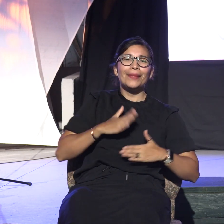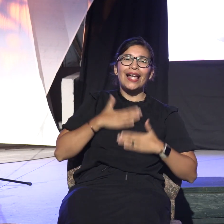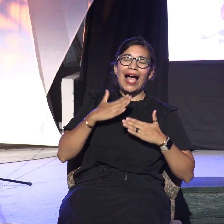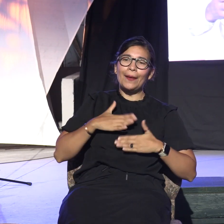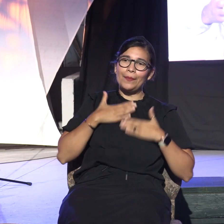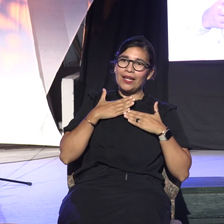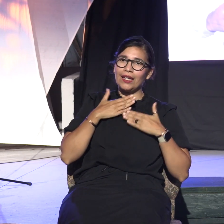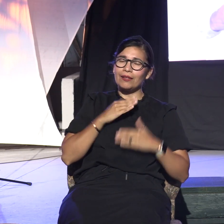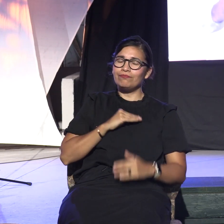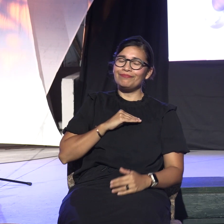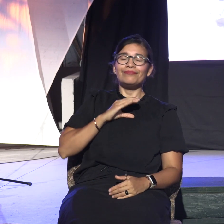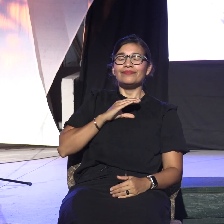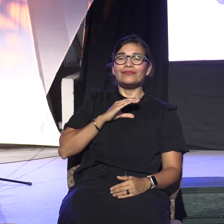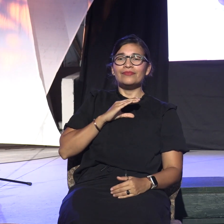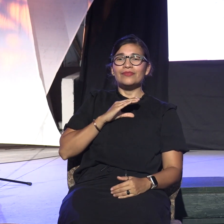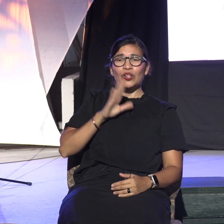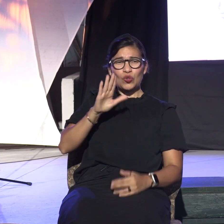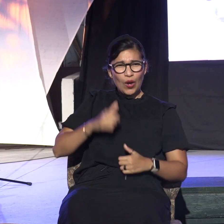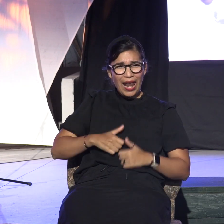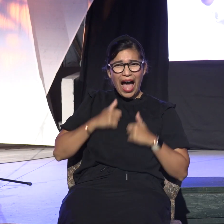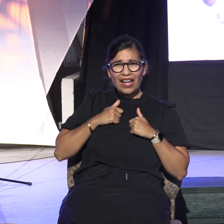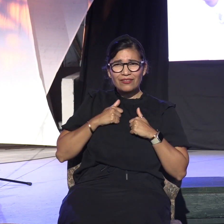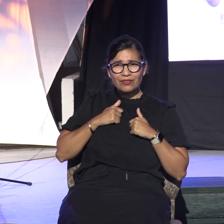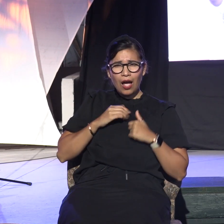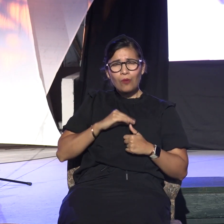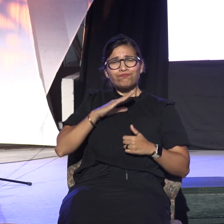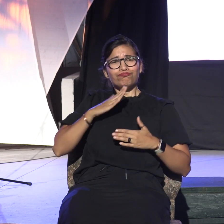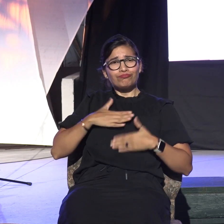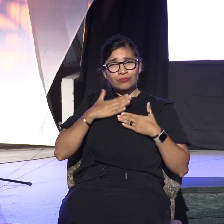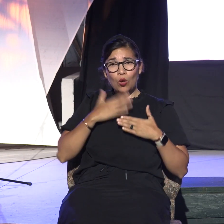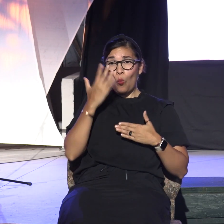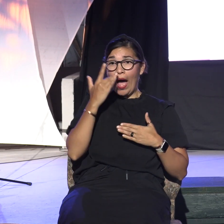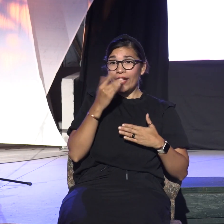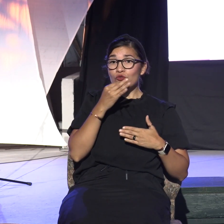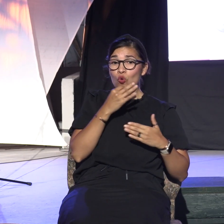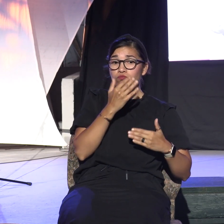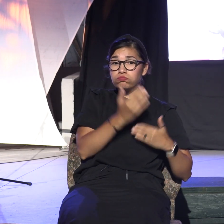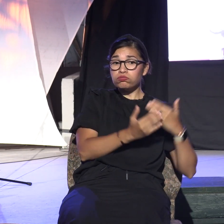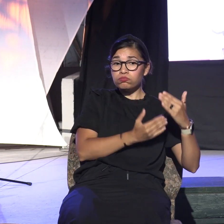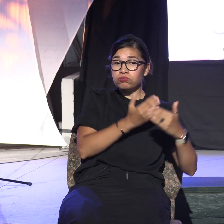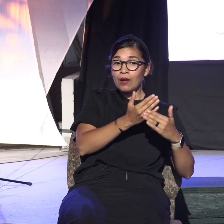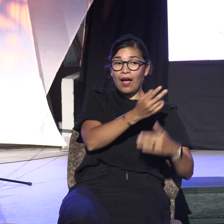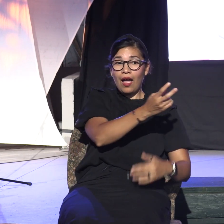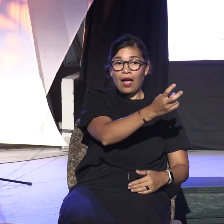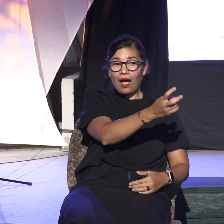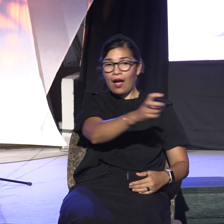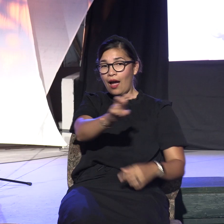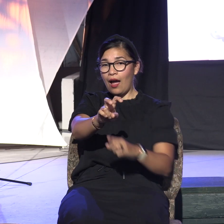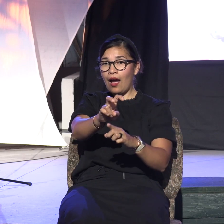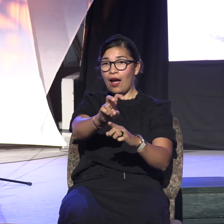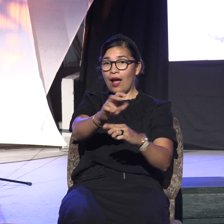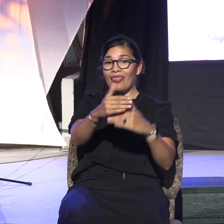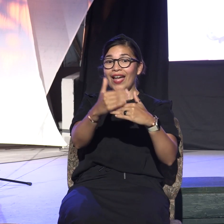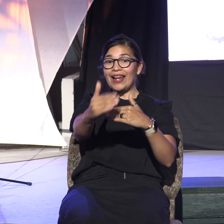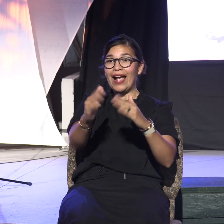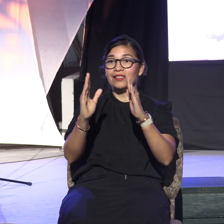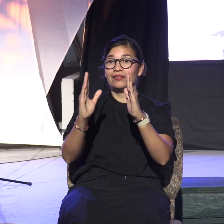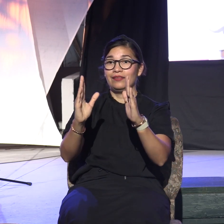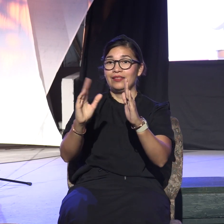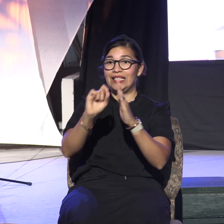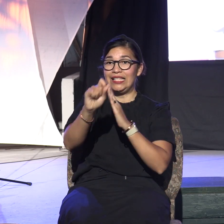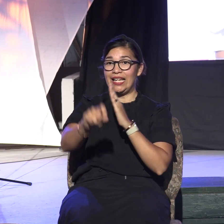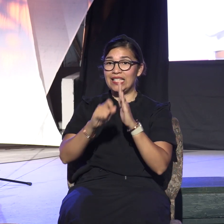next season, roughly from the age of about 25 to 50, where we're making our mark in the world, making